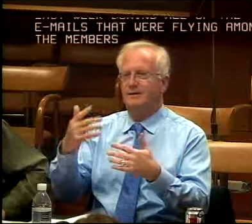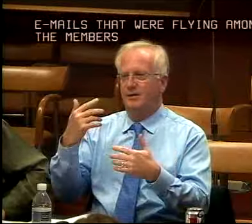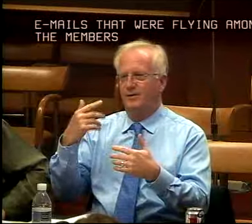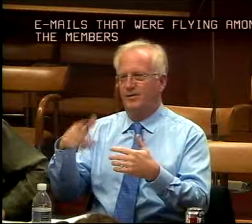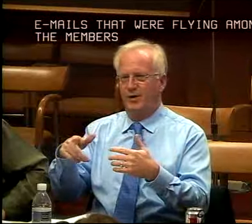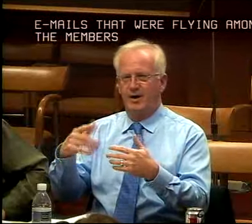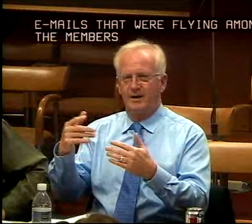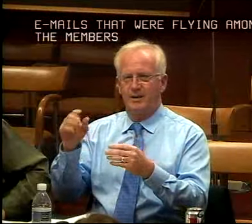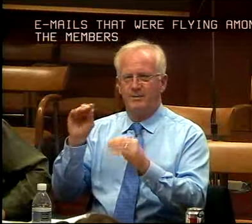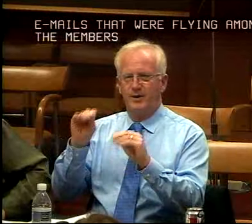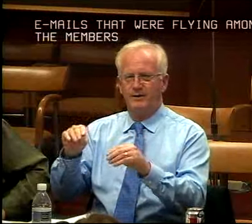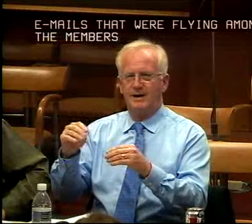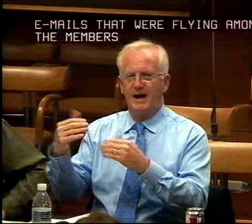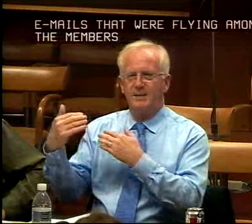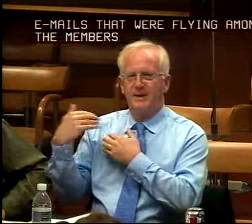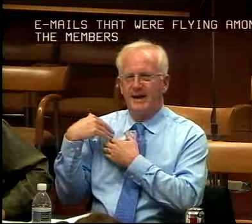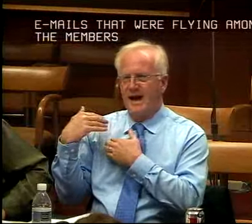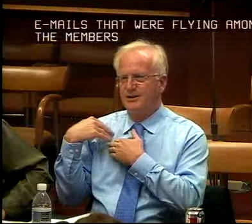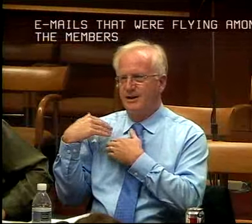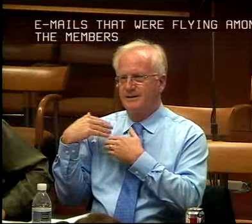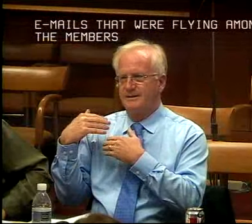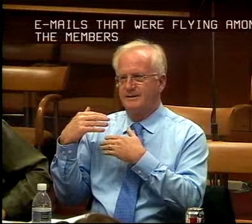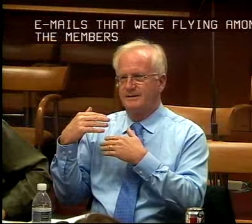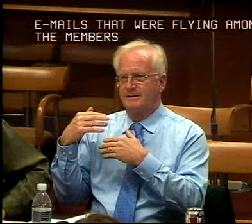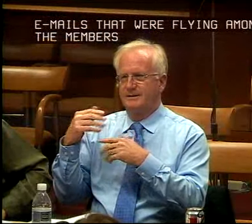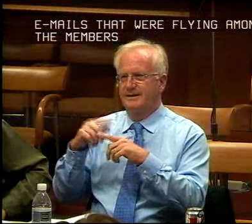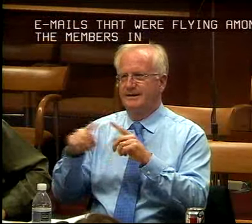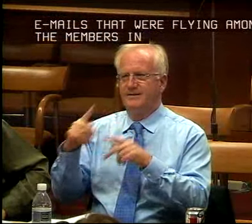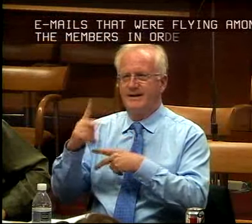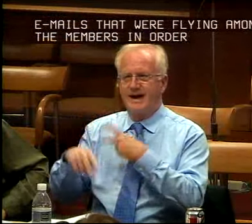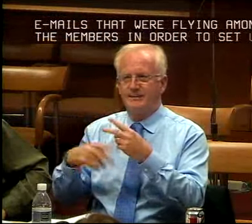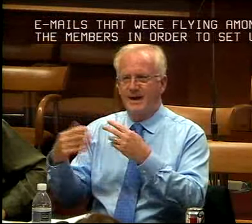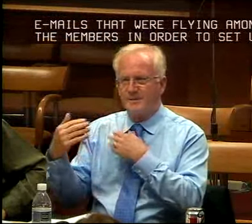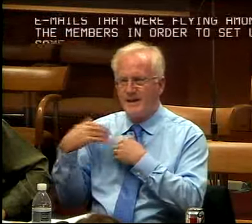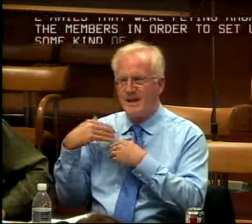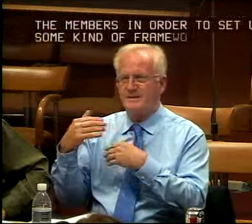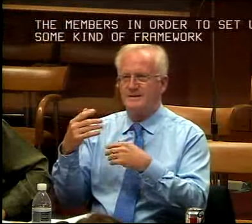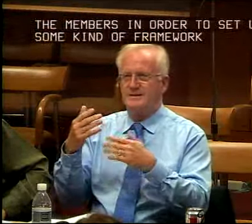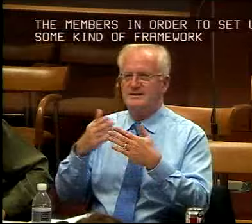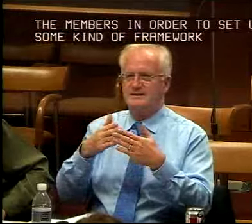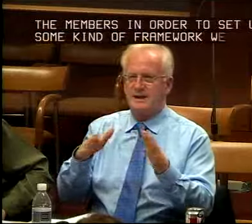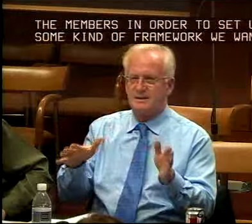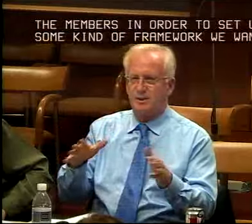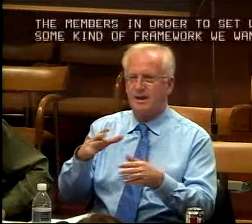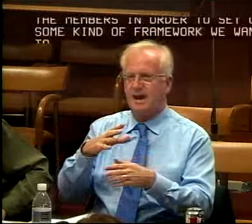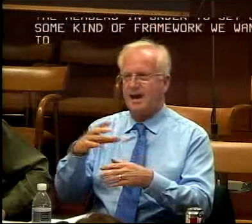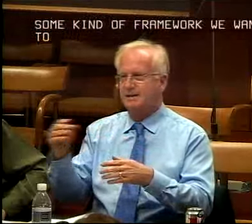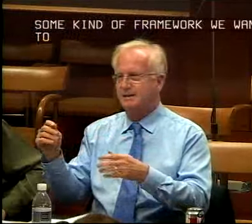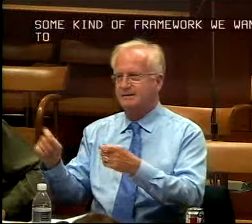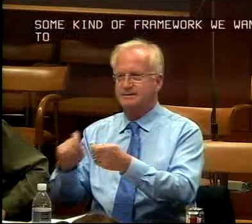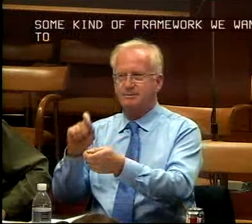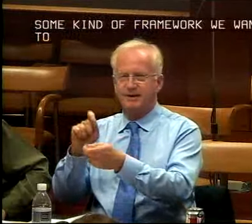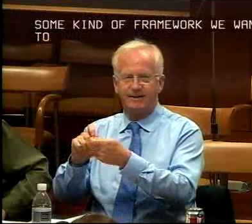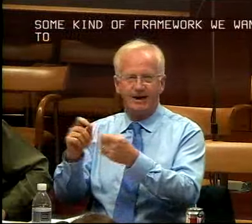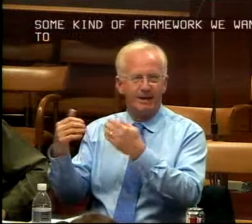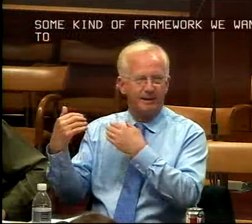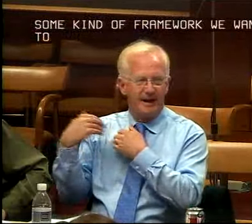up some kind of a framework, we wanted to look at the various obligations, general